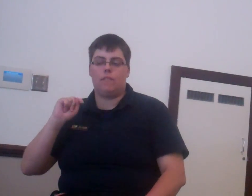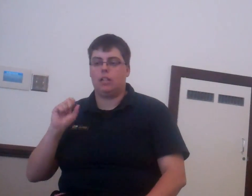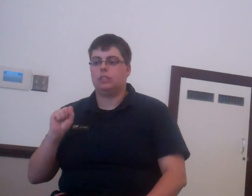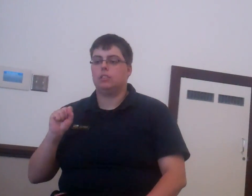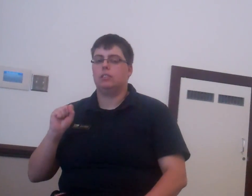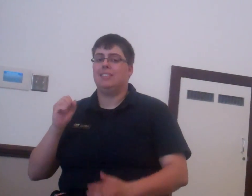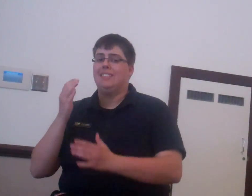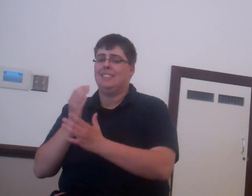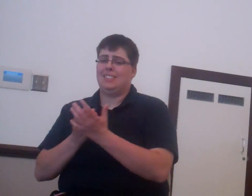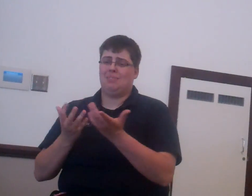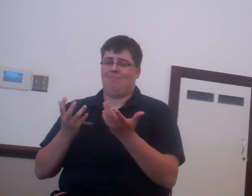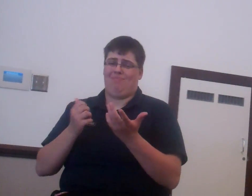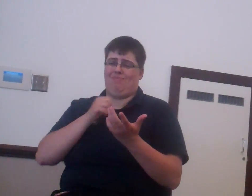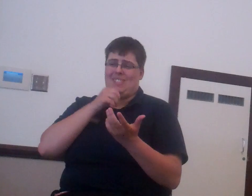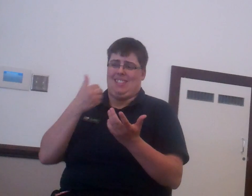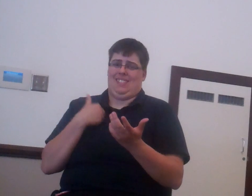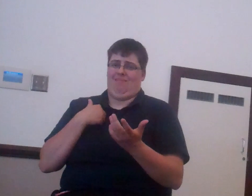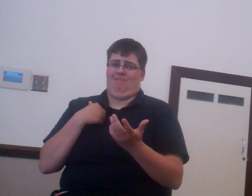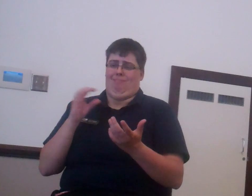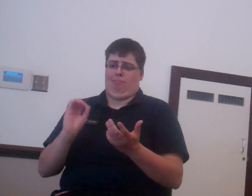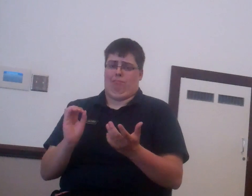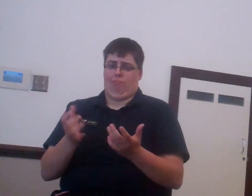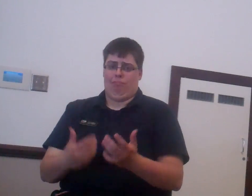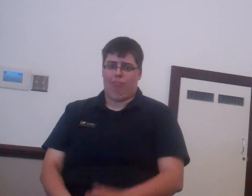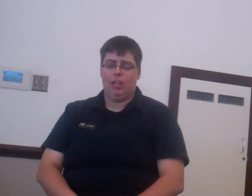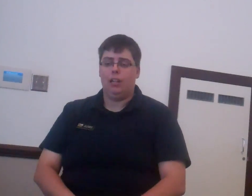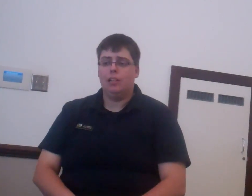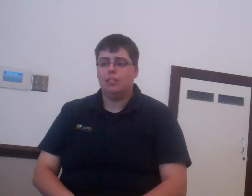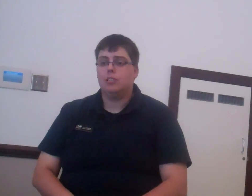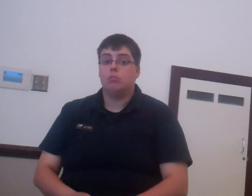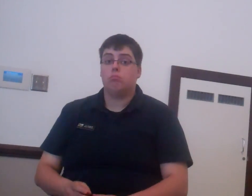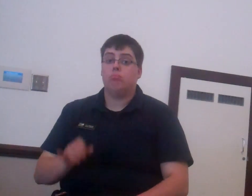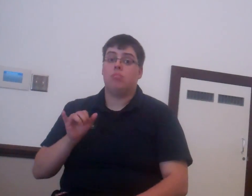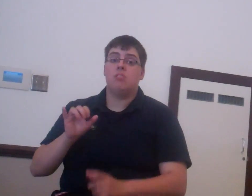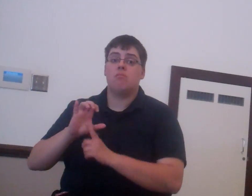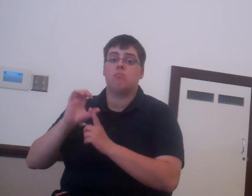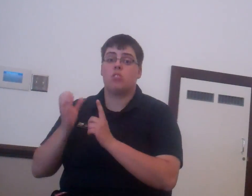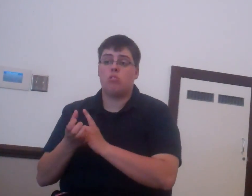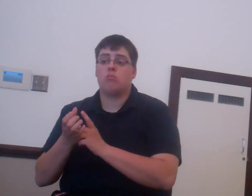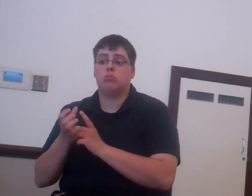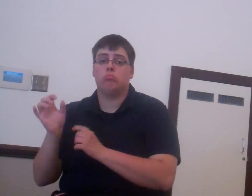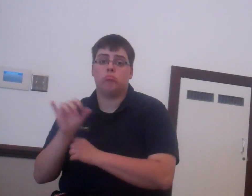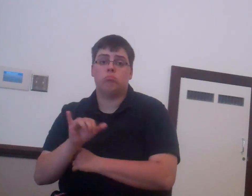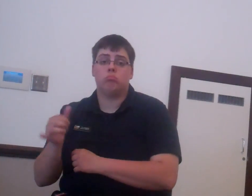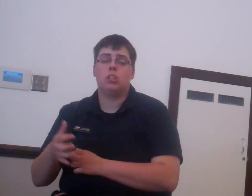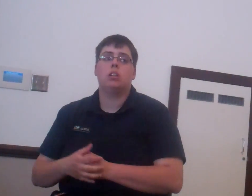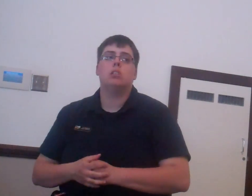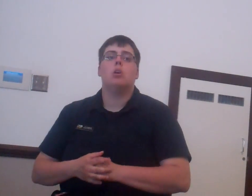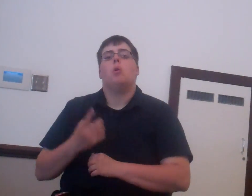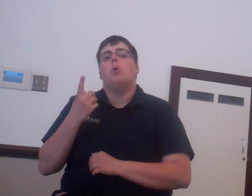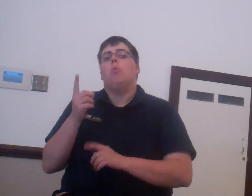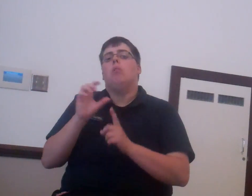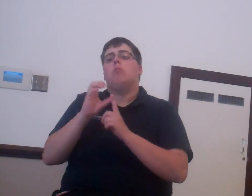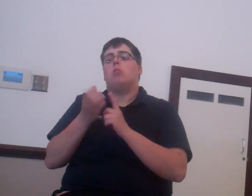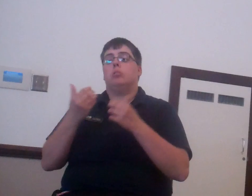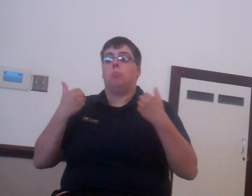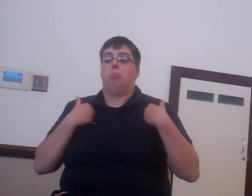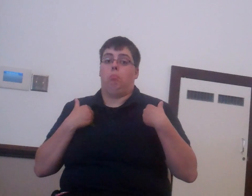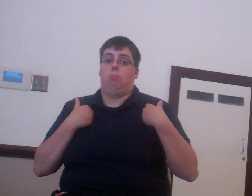that many, right? And that can say a lot about the culture too. So in a culture that has 1 million artifacts, that might be 1 million rules to follow too, or